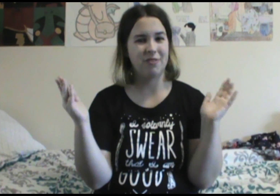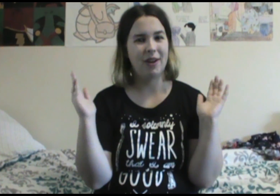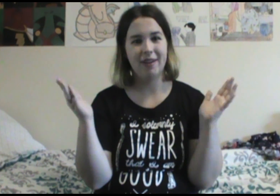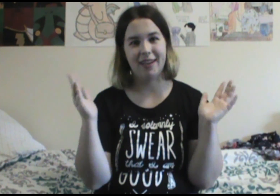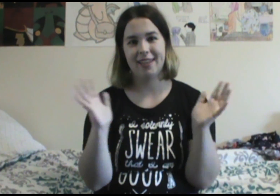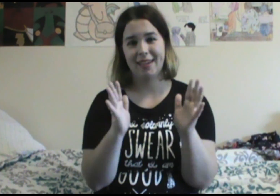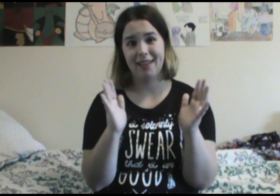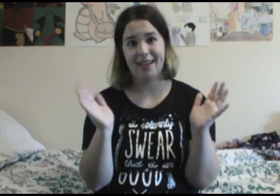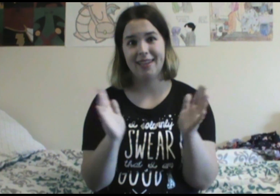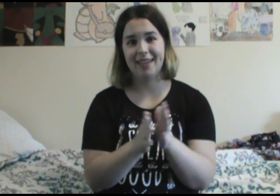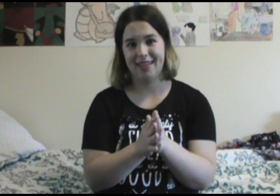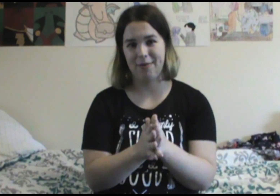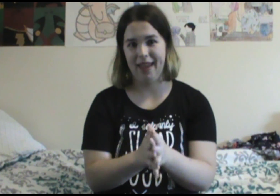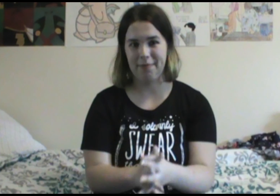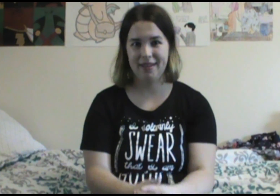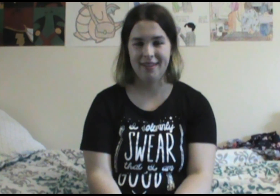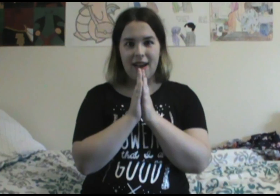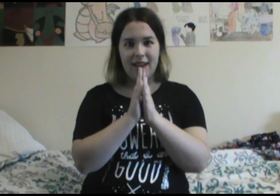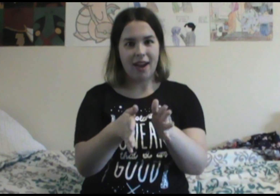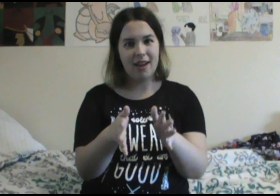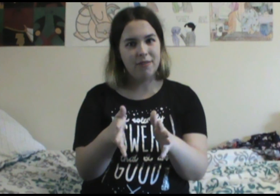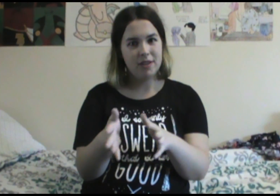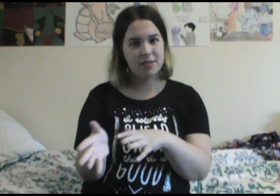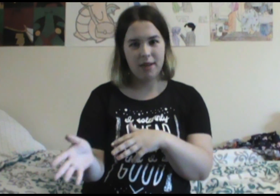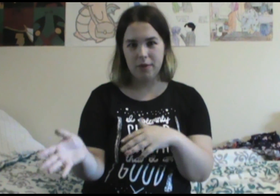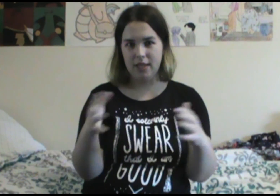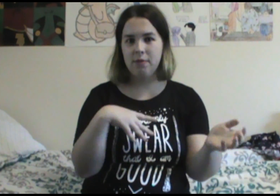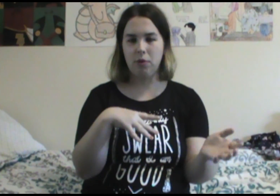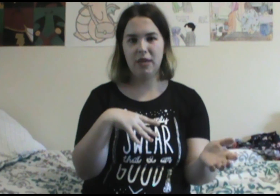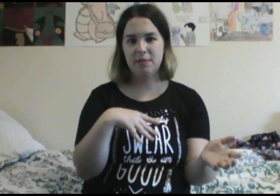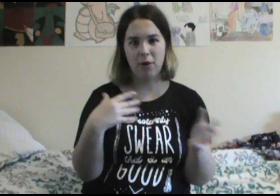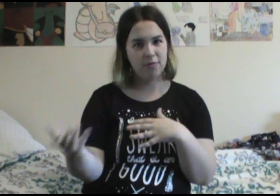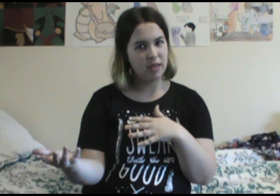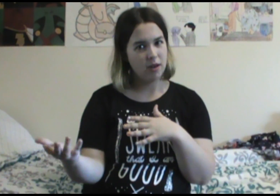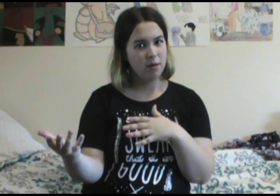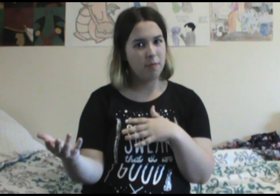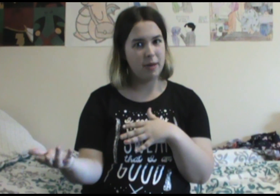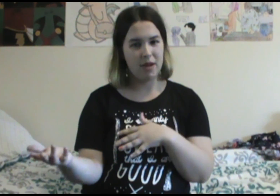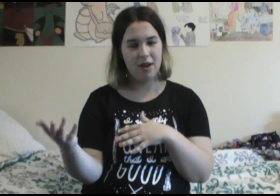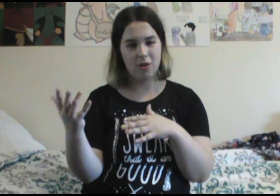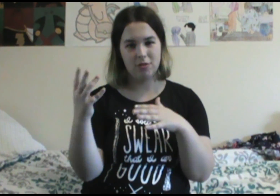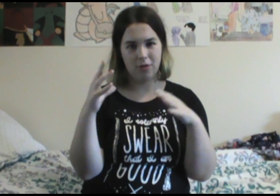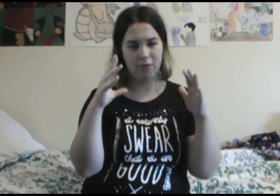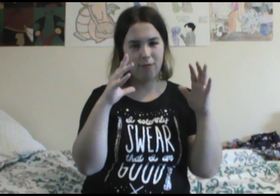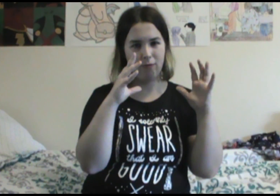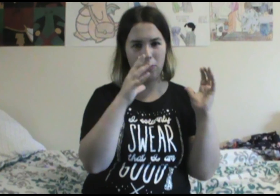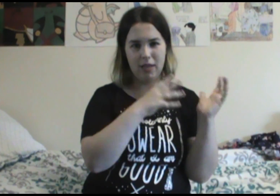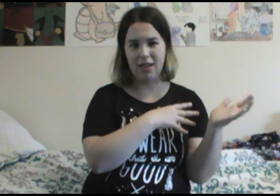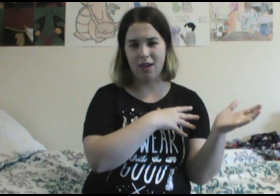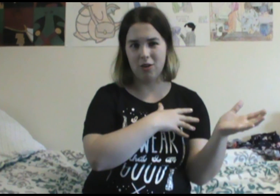very likely that that will happen. I kind of understand what the Evil Queen's motives are, but I'm not also fully